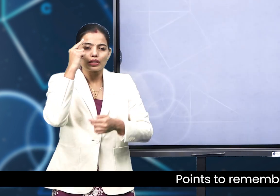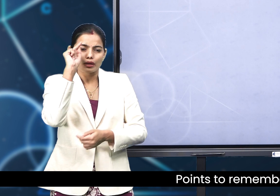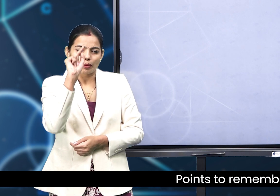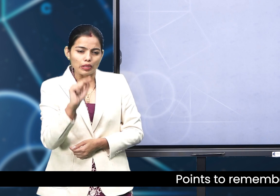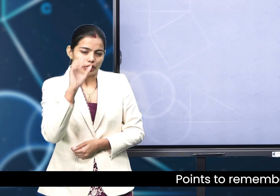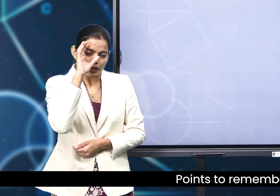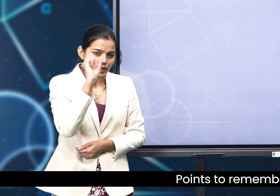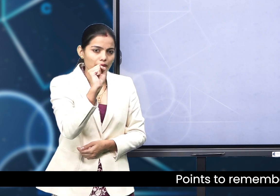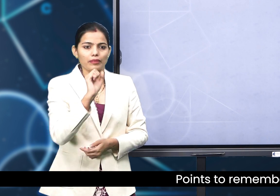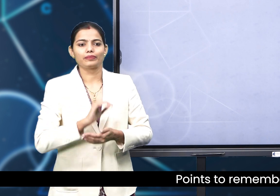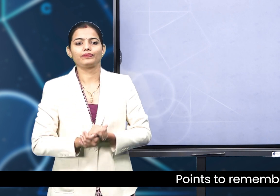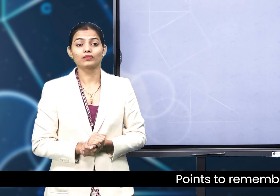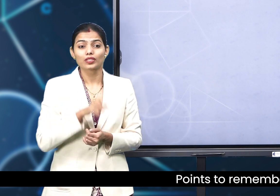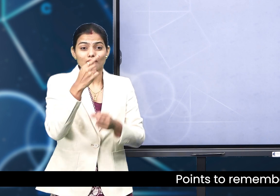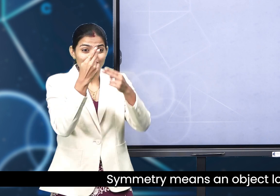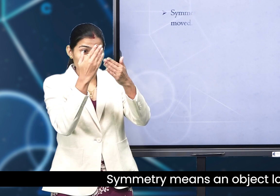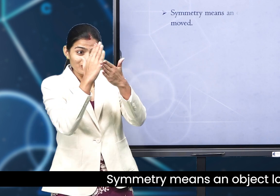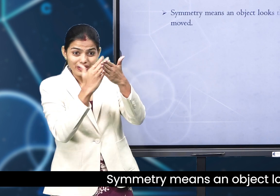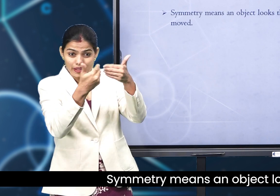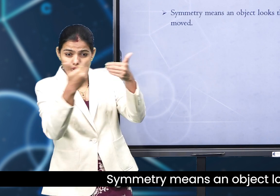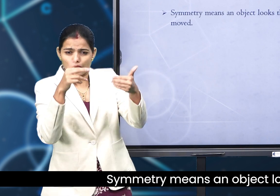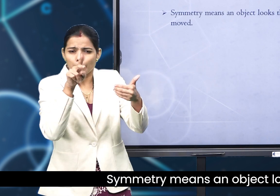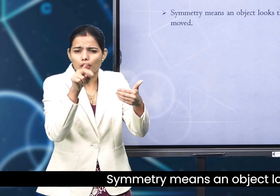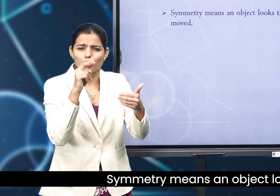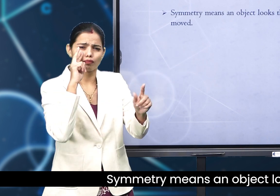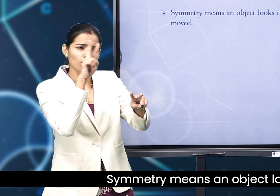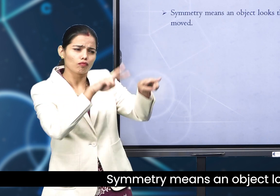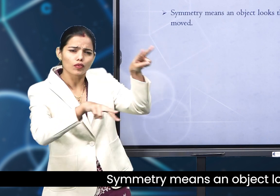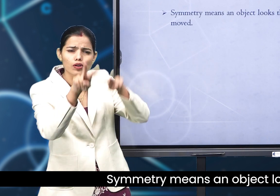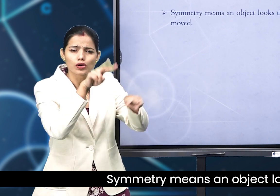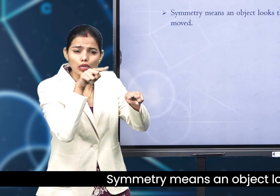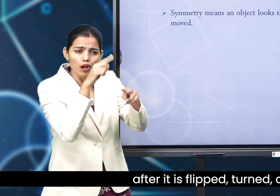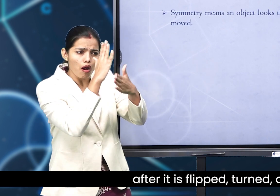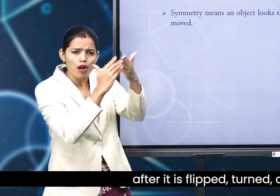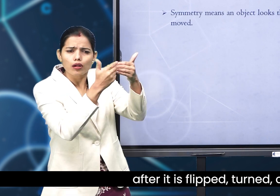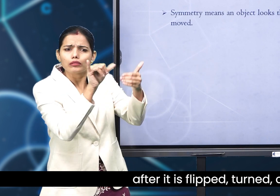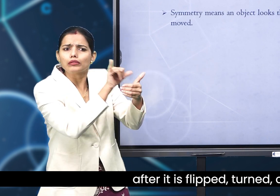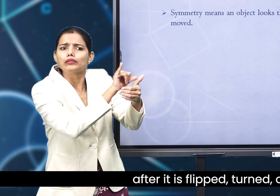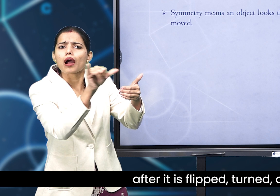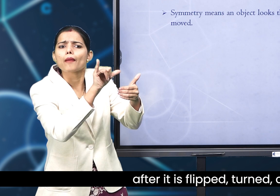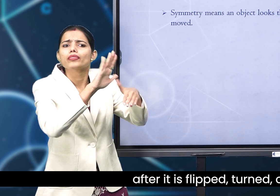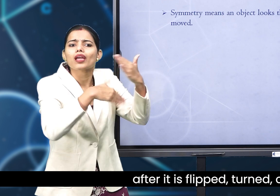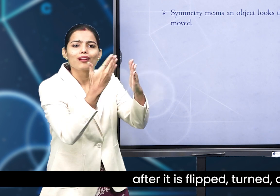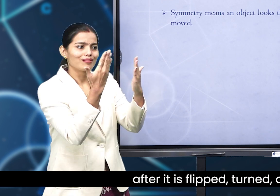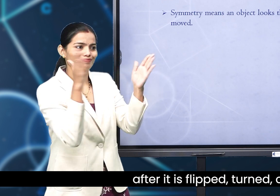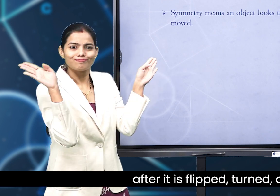Points to remember. Symmetry means an object looks the same after it is flipped,